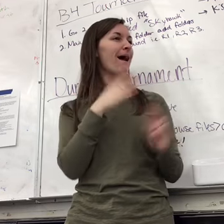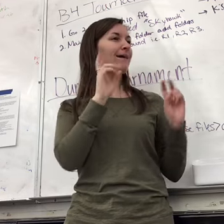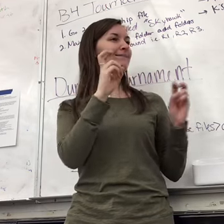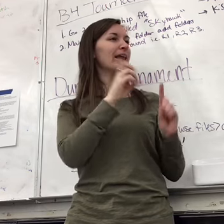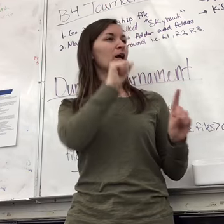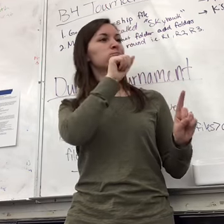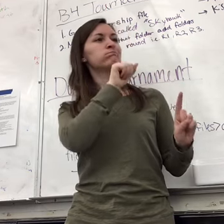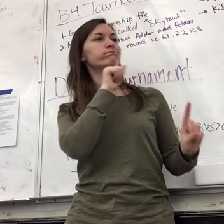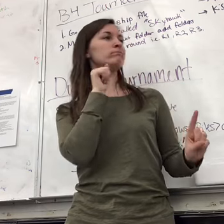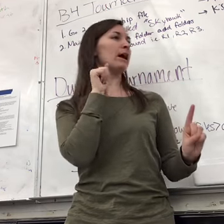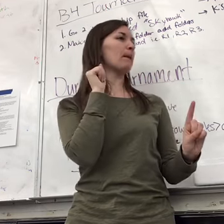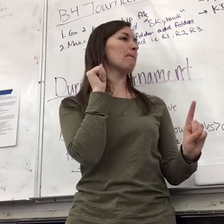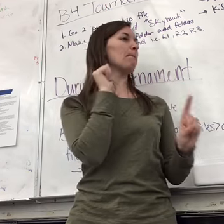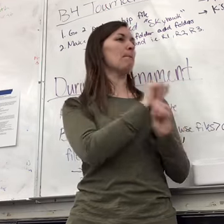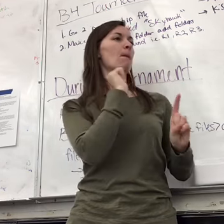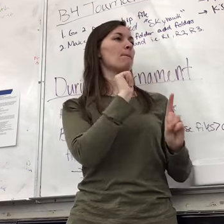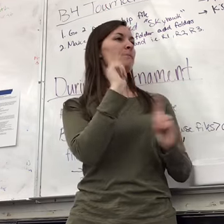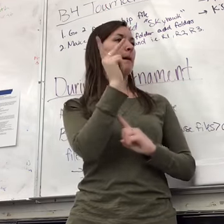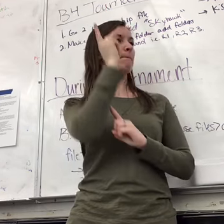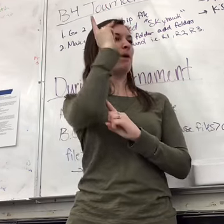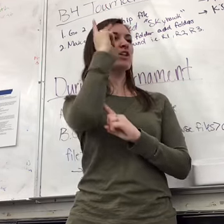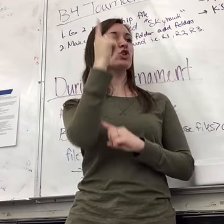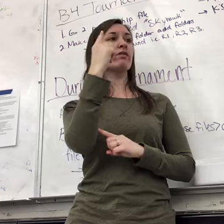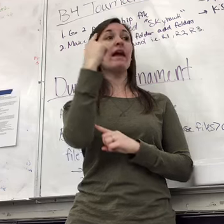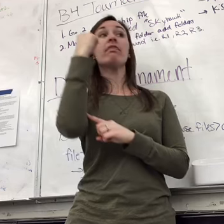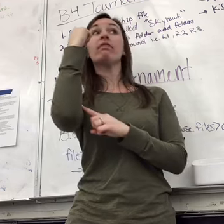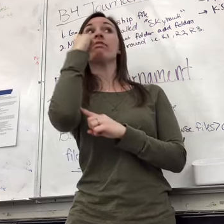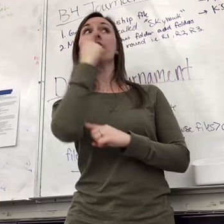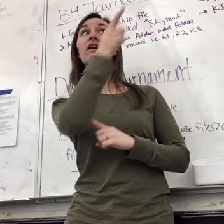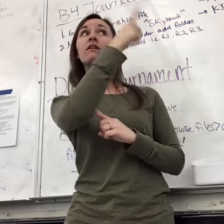South into thinking that they're supporting them when they're actually supporting the North so they can get more money.